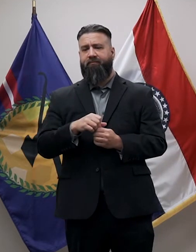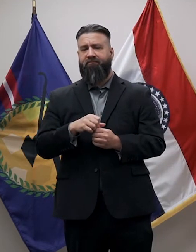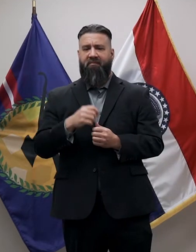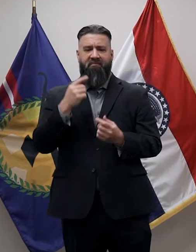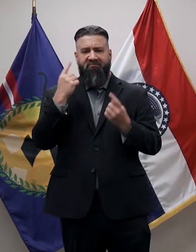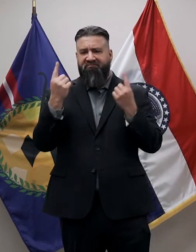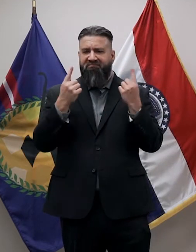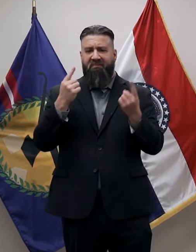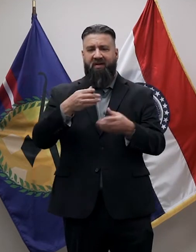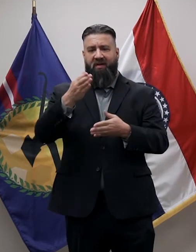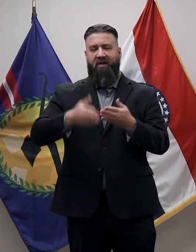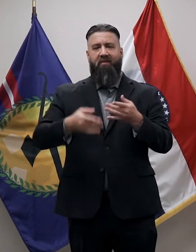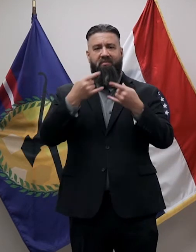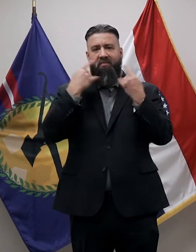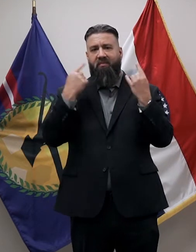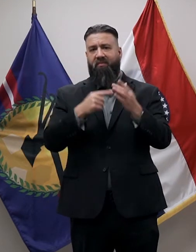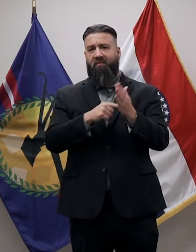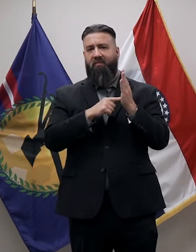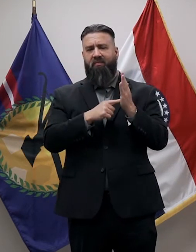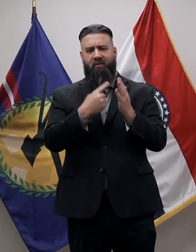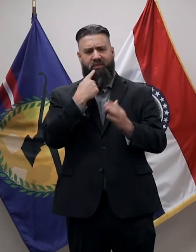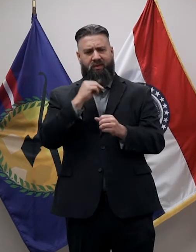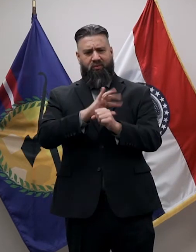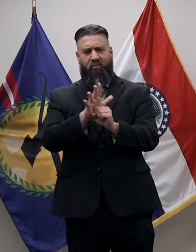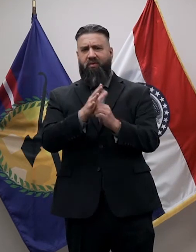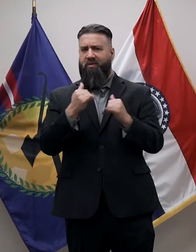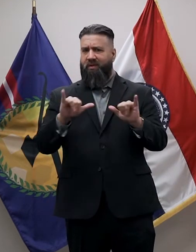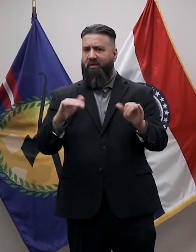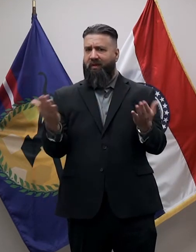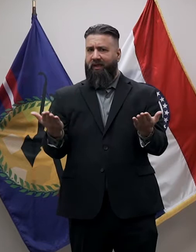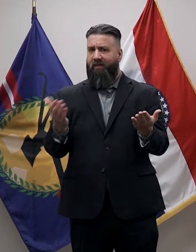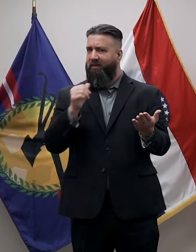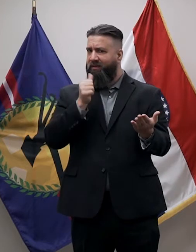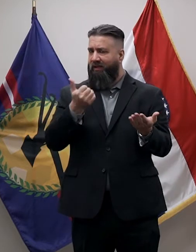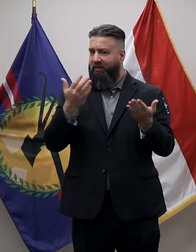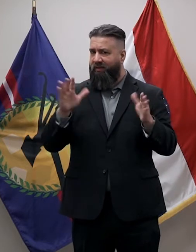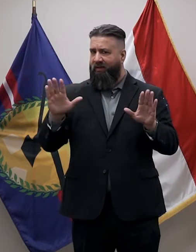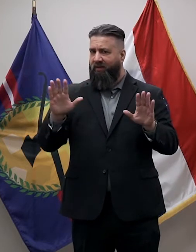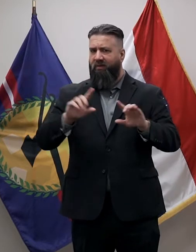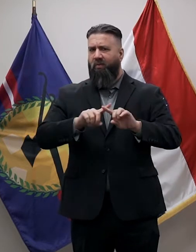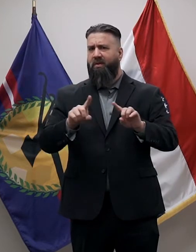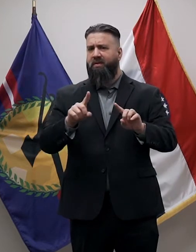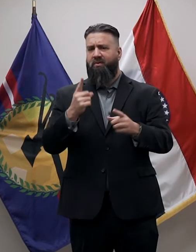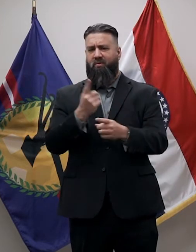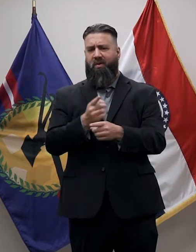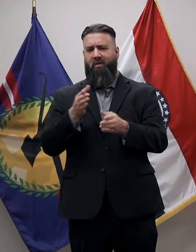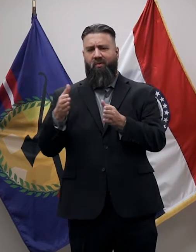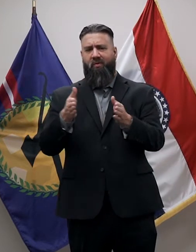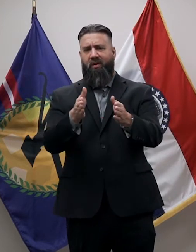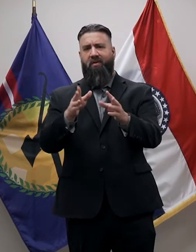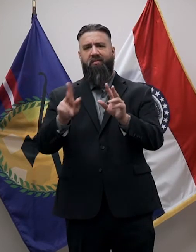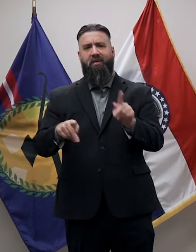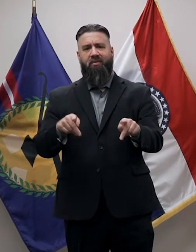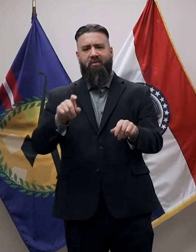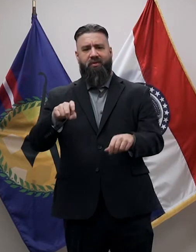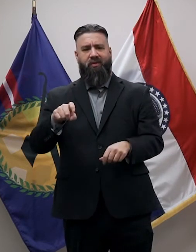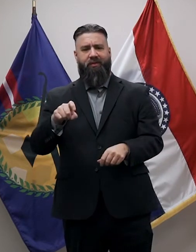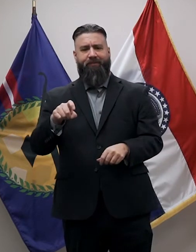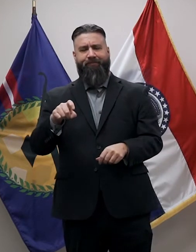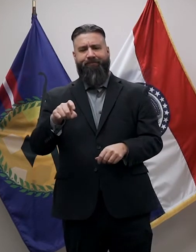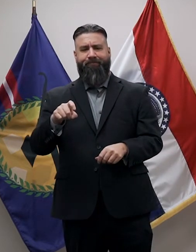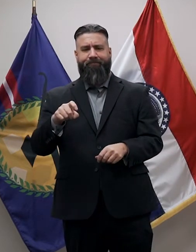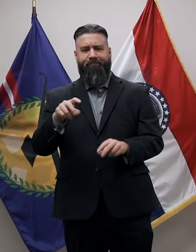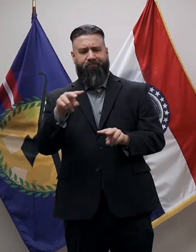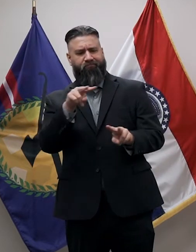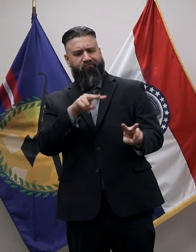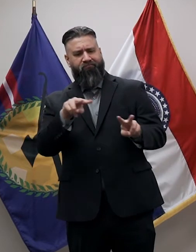alluded to it there, that the virus isn't done, it's not over, but it's just less. What's the proper way that you think people should read the move to end the